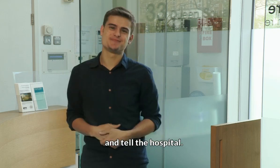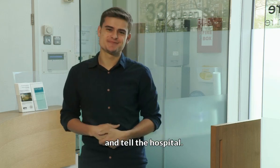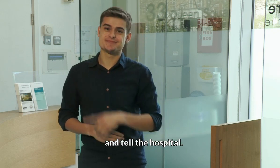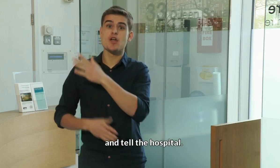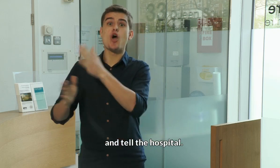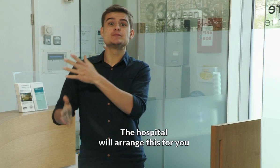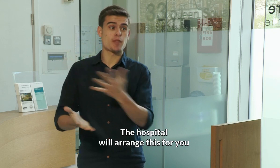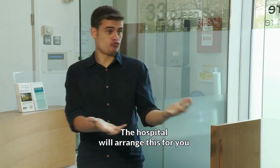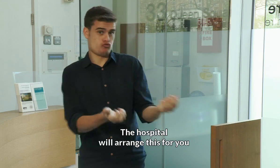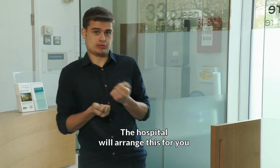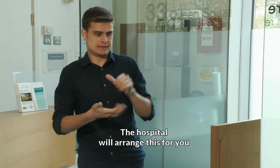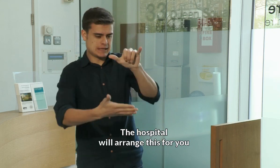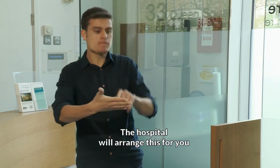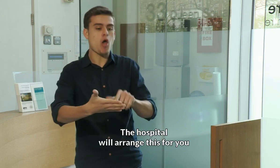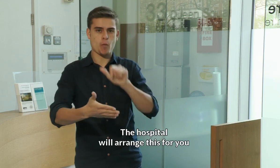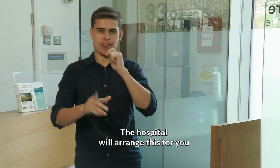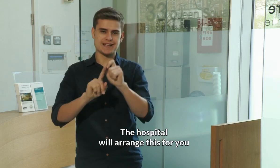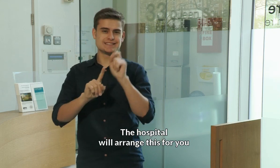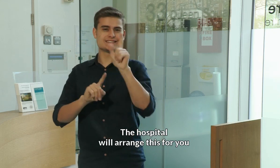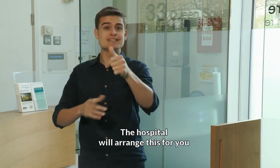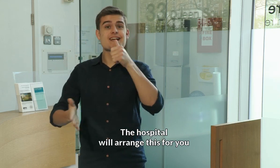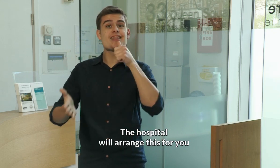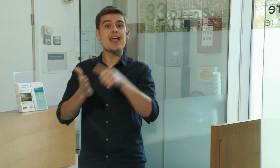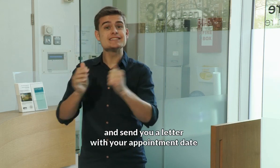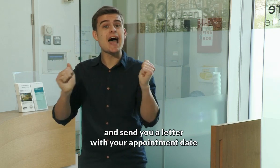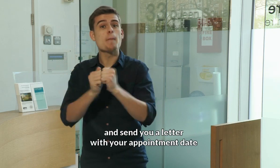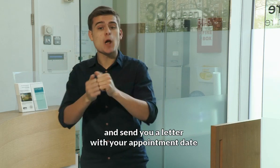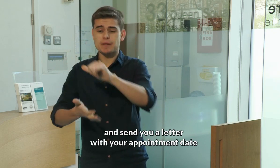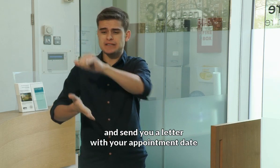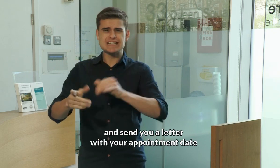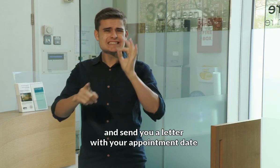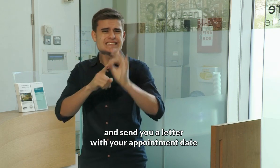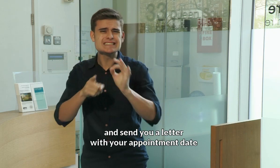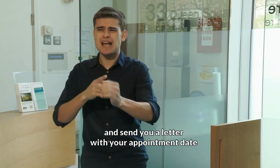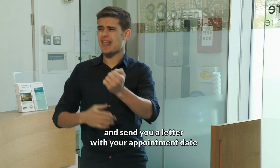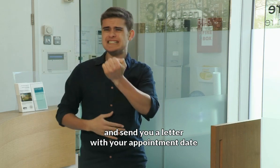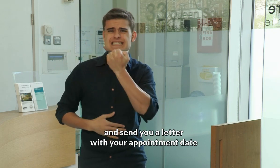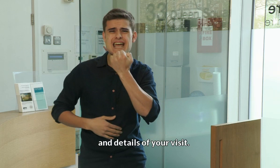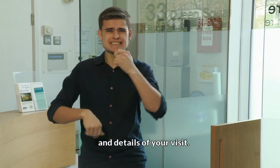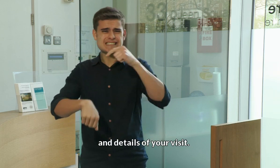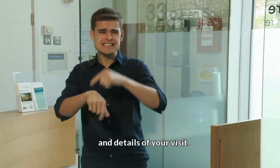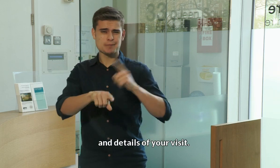hospital. The hospital will arrange this for you and send you a letter with your appointment date and details of your visit.